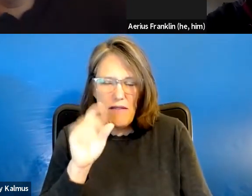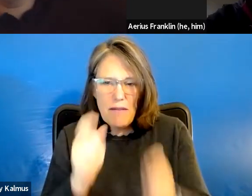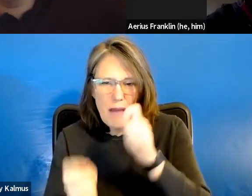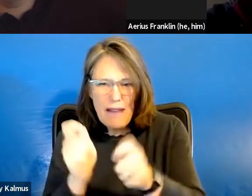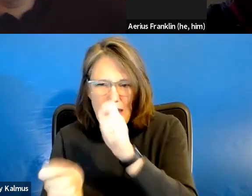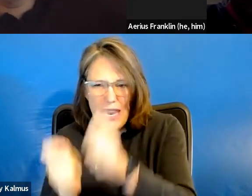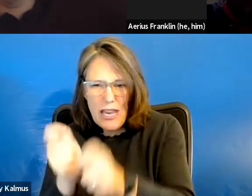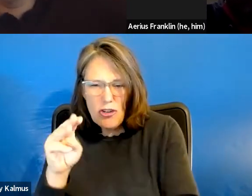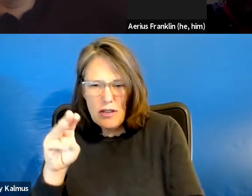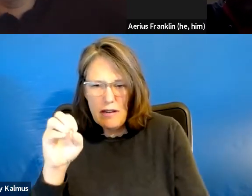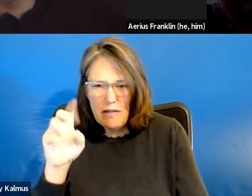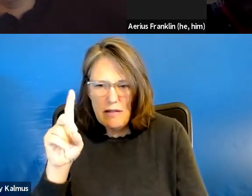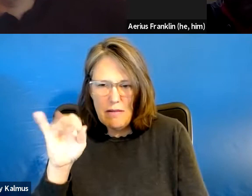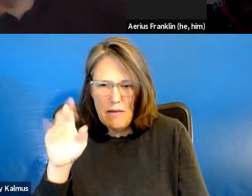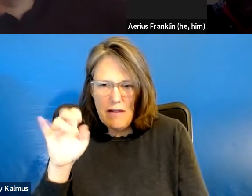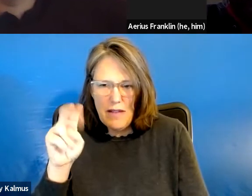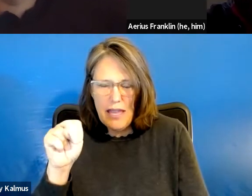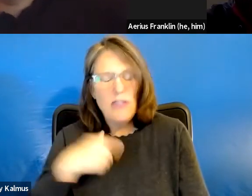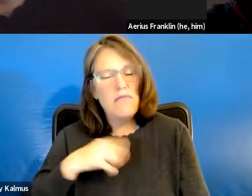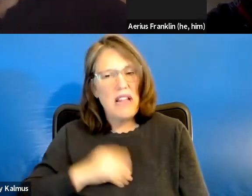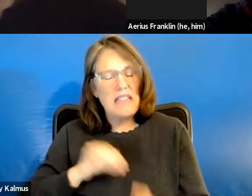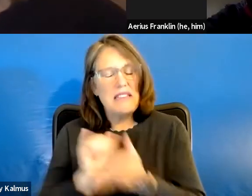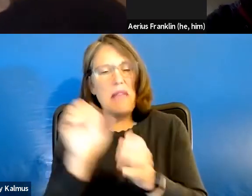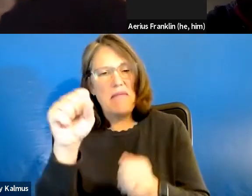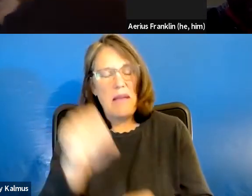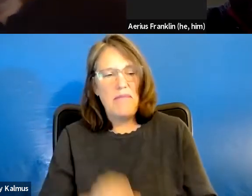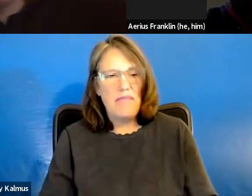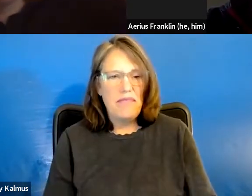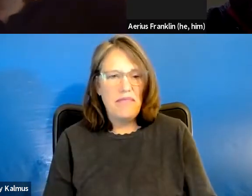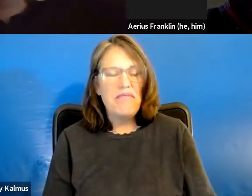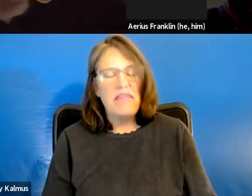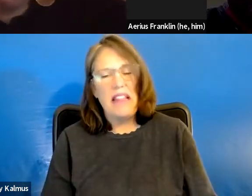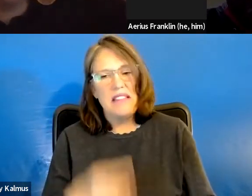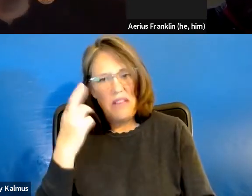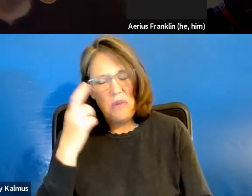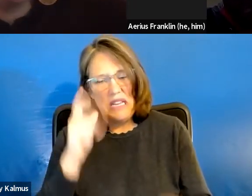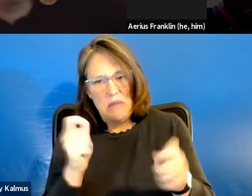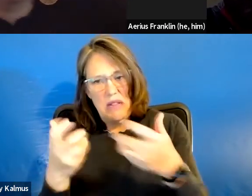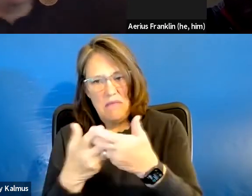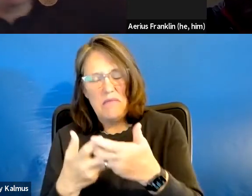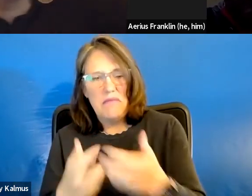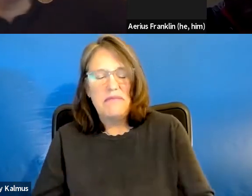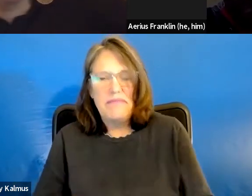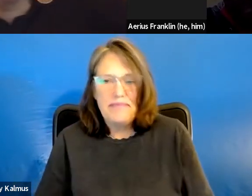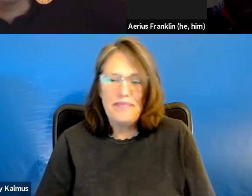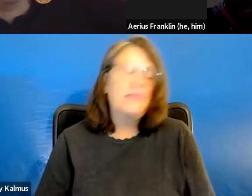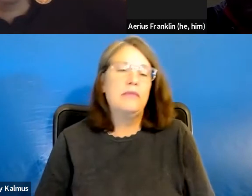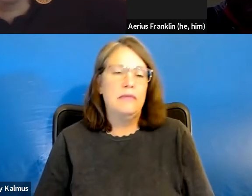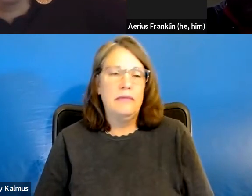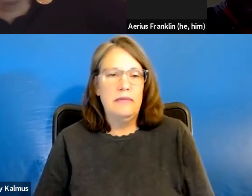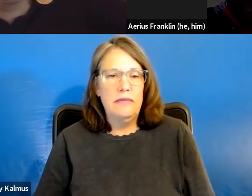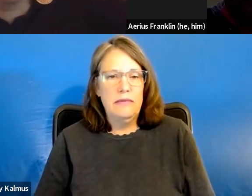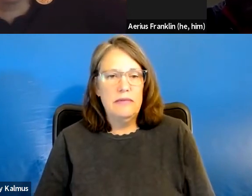modification? Yep, I'll accept that. Yep, what is a Okay. reasonable? Yep, what is a reasonable modification or accommodation? Actually,